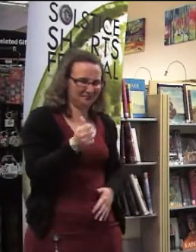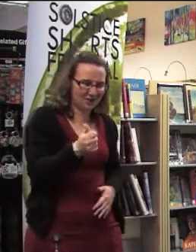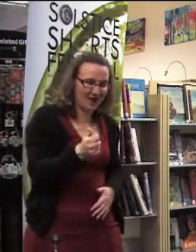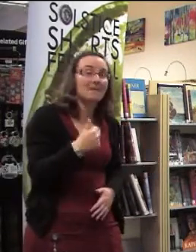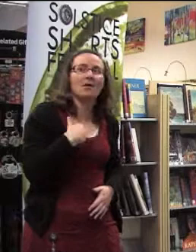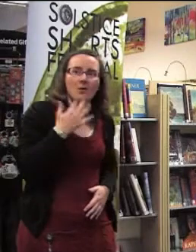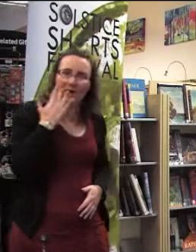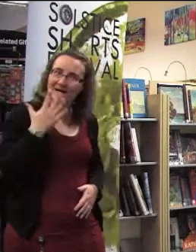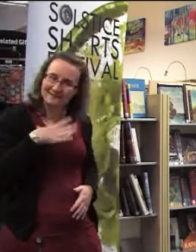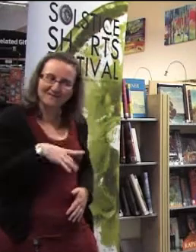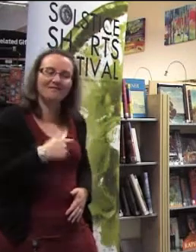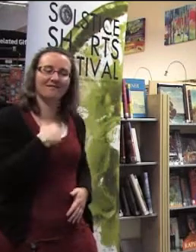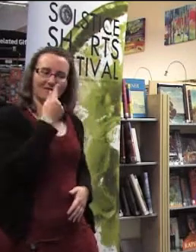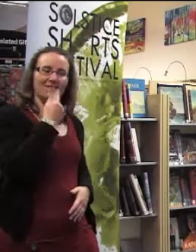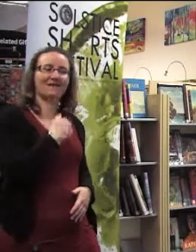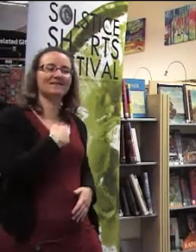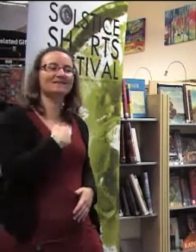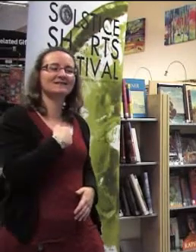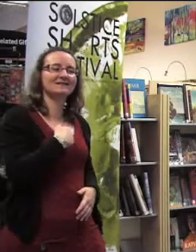really matters.